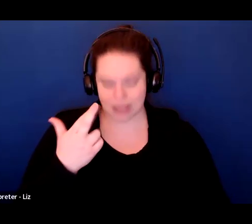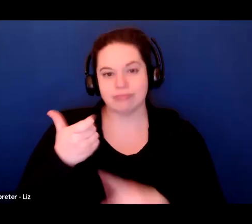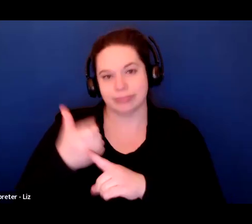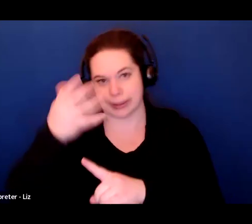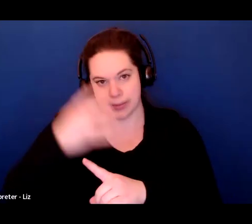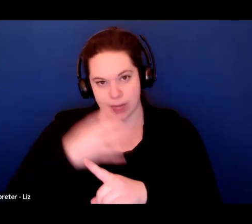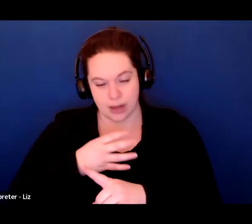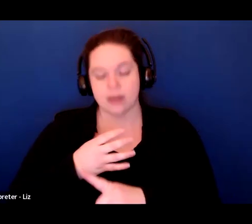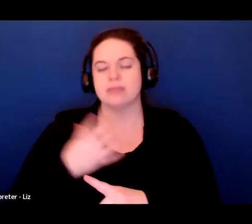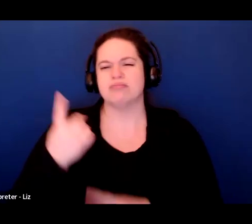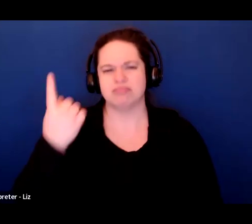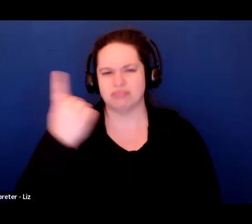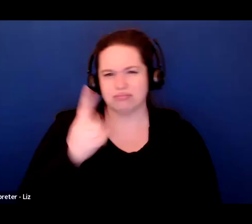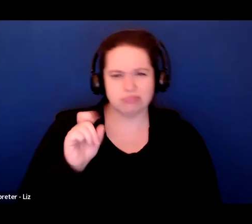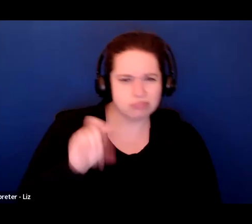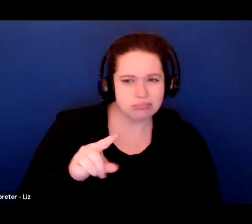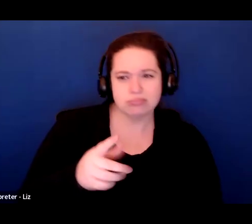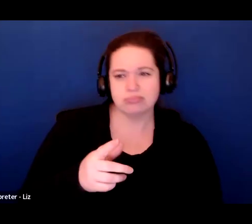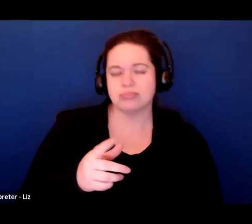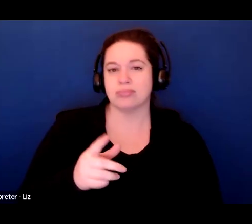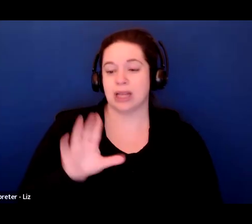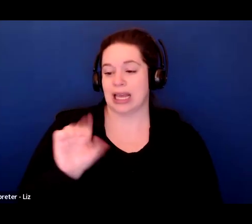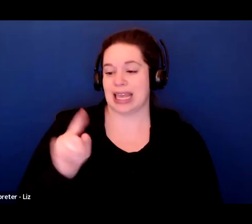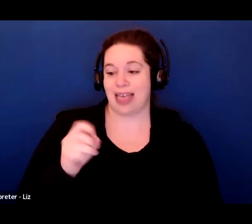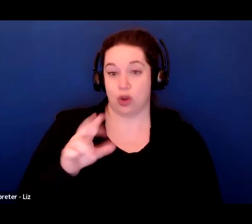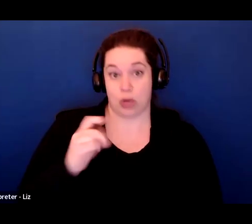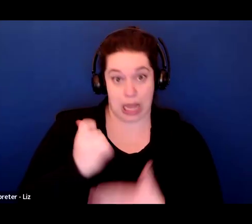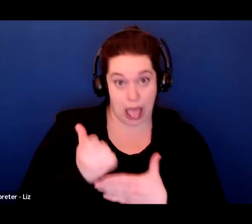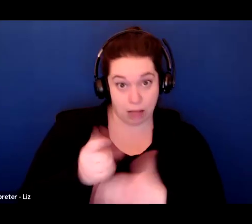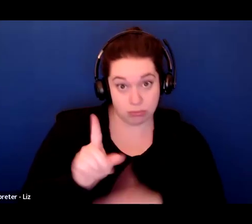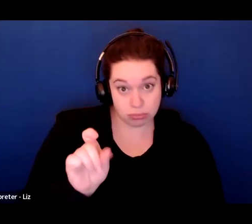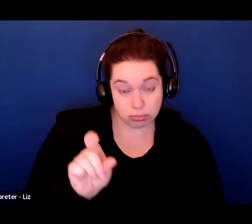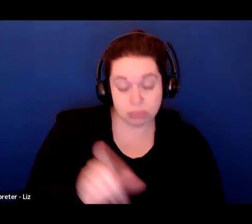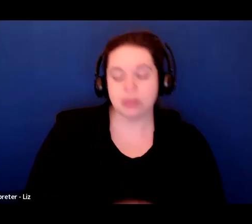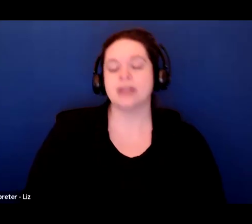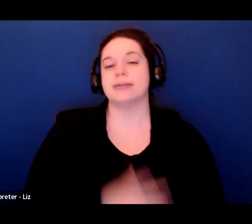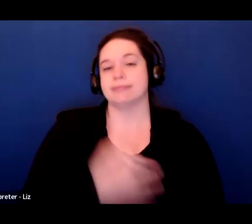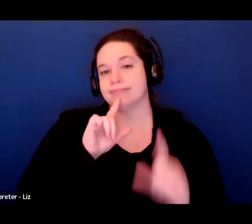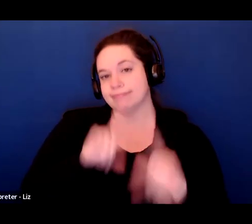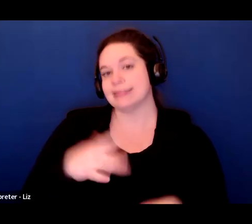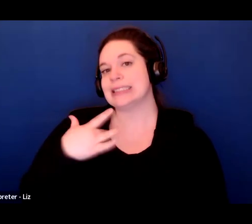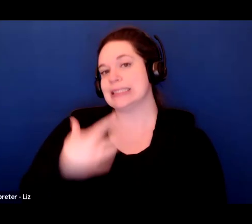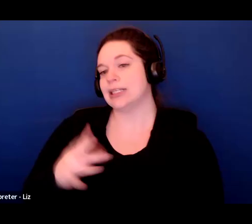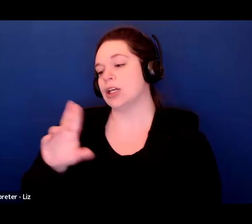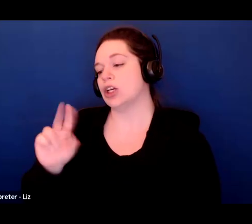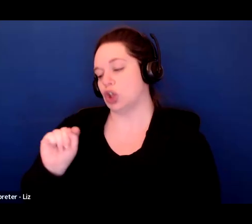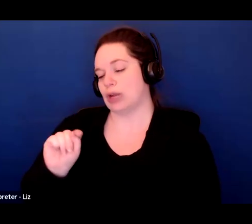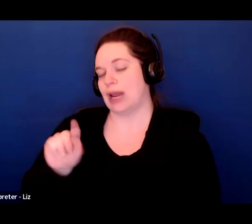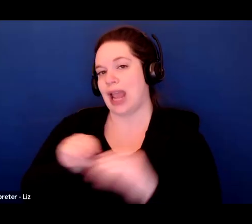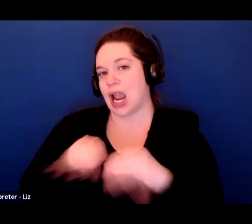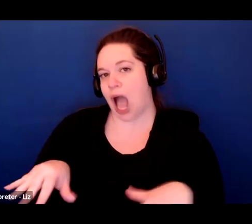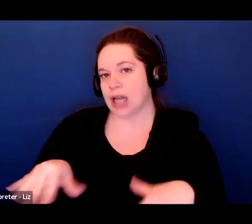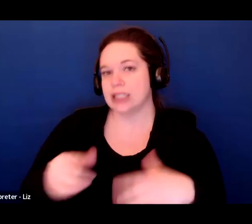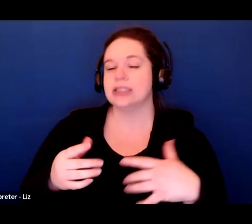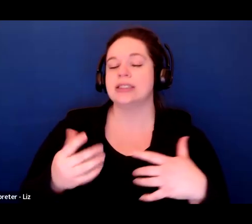and they were wondering if a pubic catheter could help this. Well, usually with urinary incontinence, this has